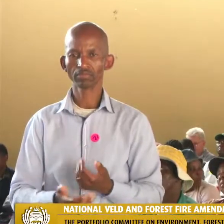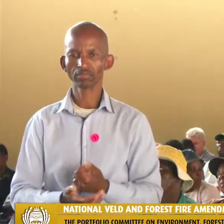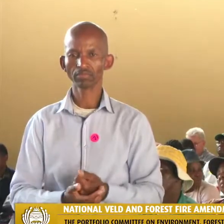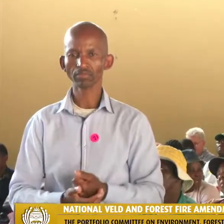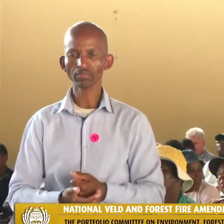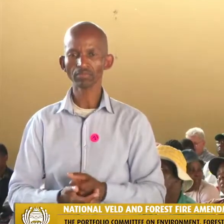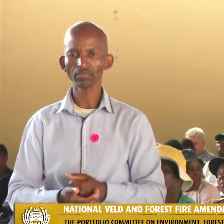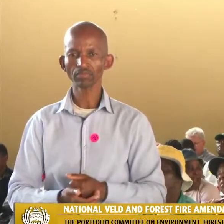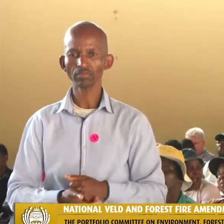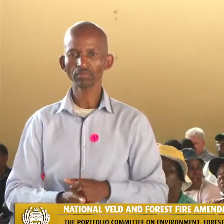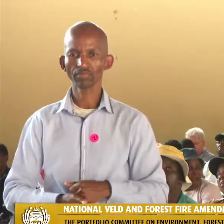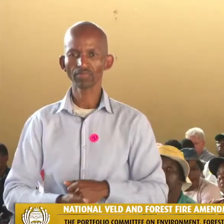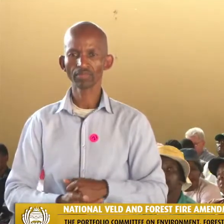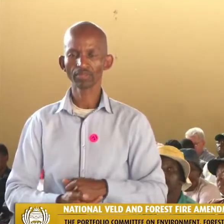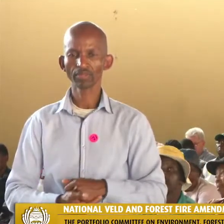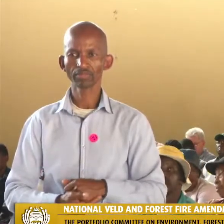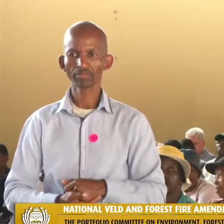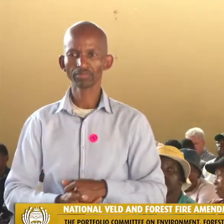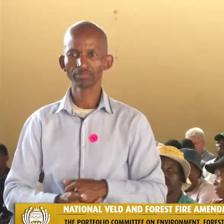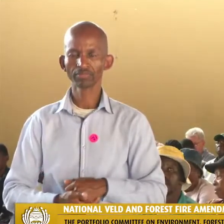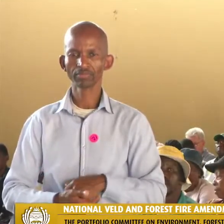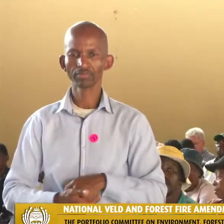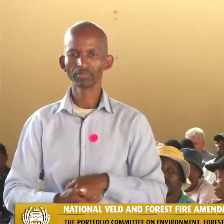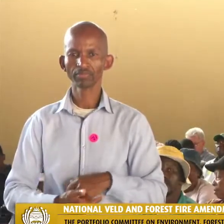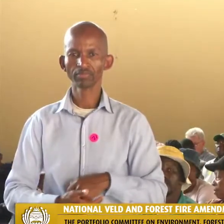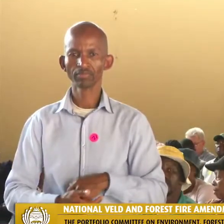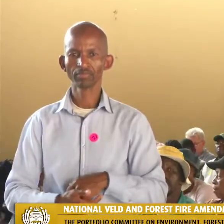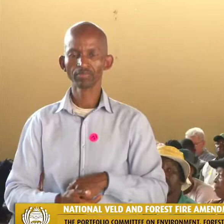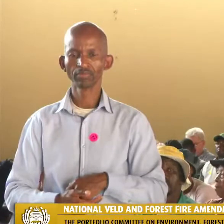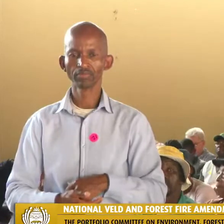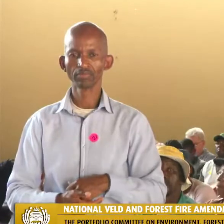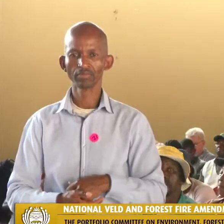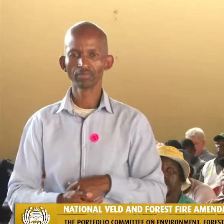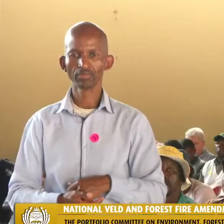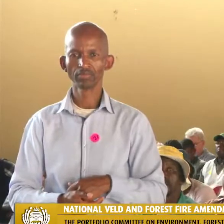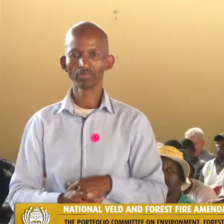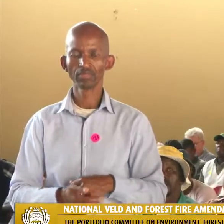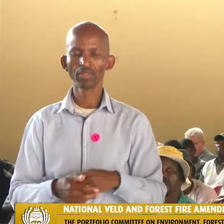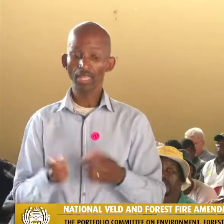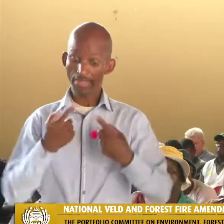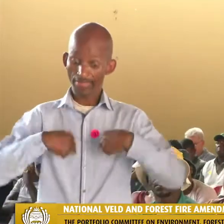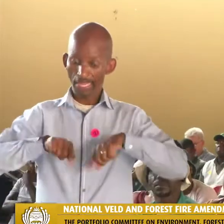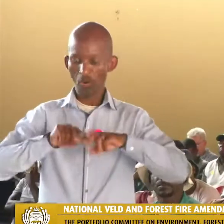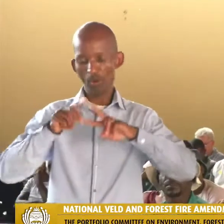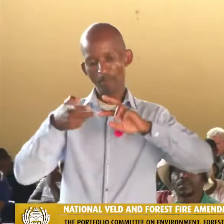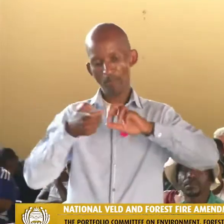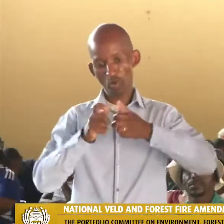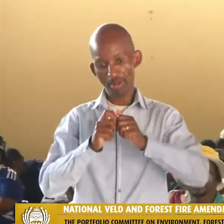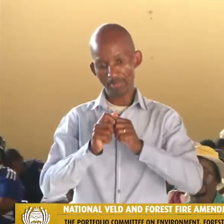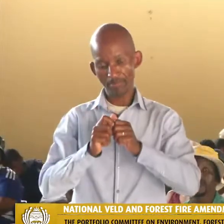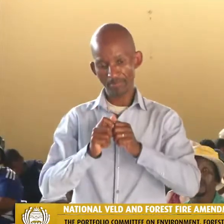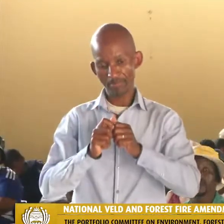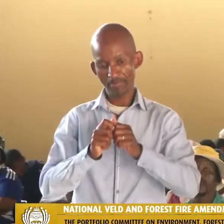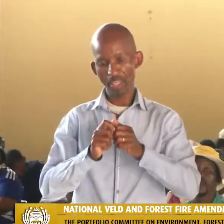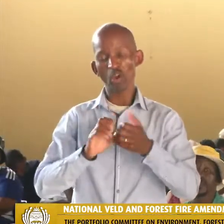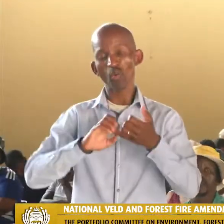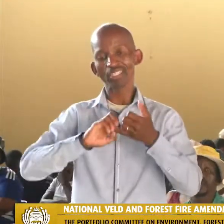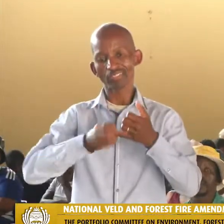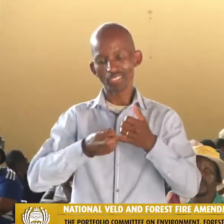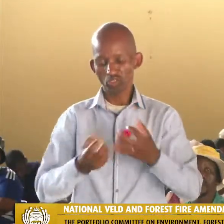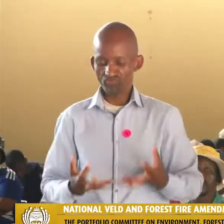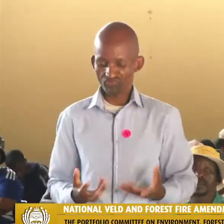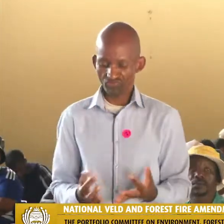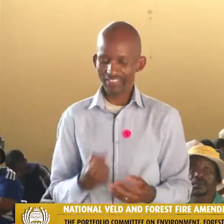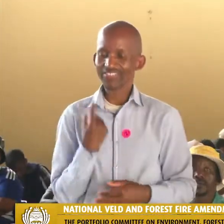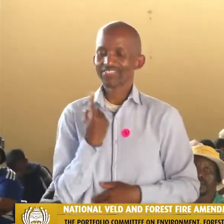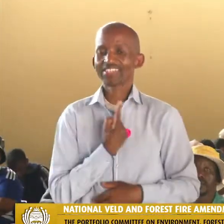that we have, that we get from the tankers, to distinguish the fire. Bothata ba rona ko re re itimela mollo ka bo rona